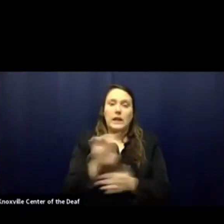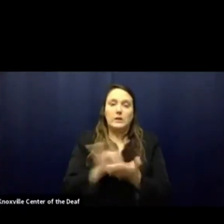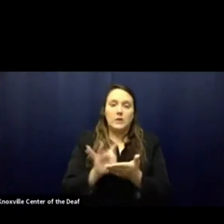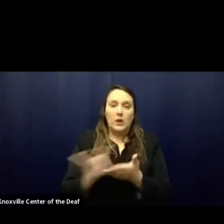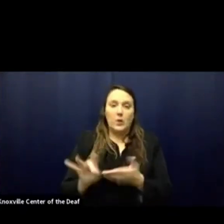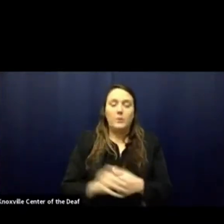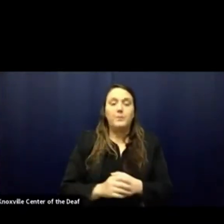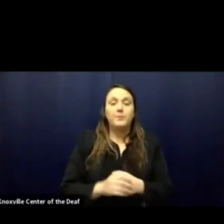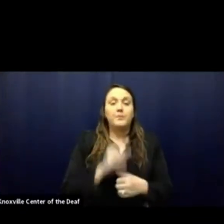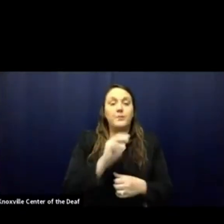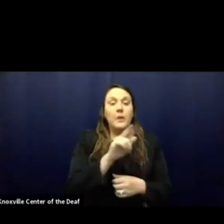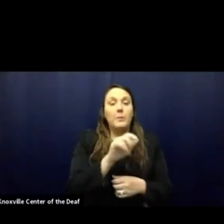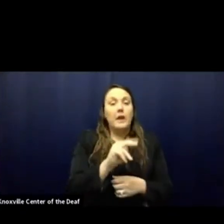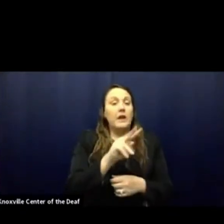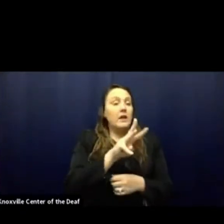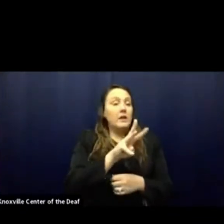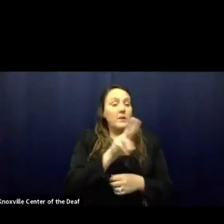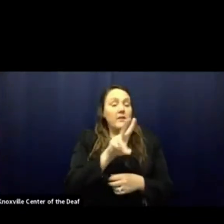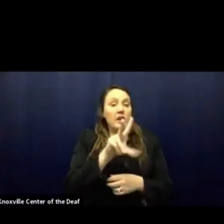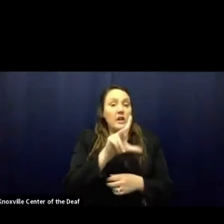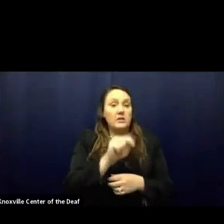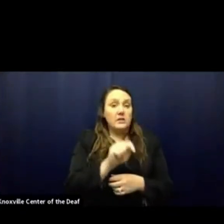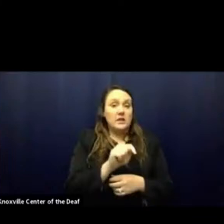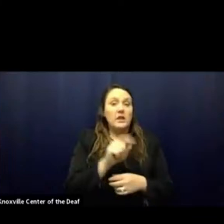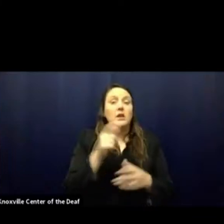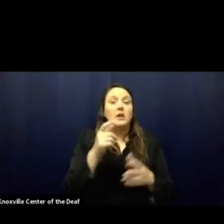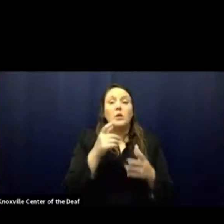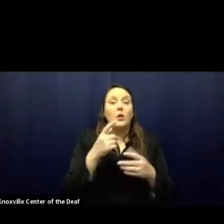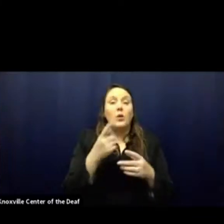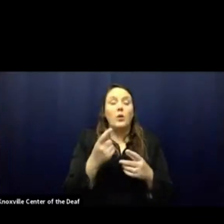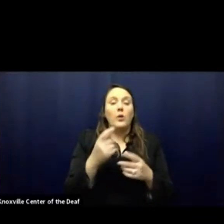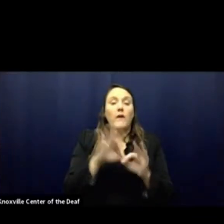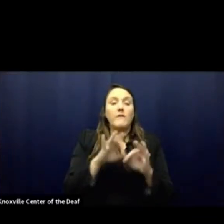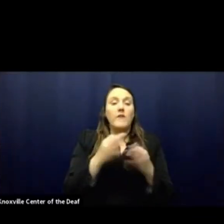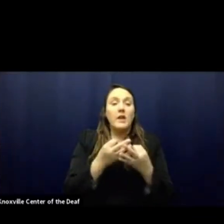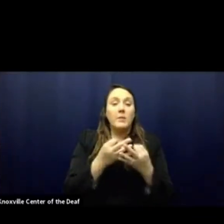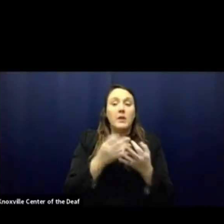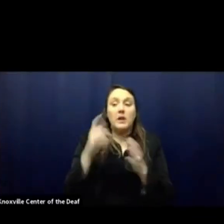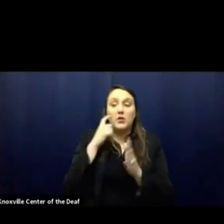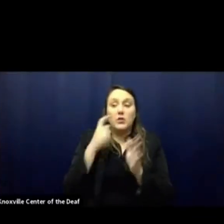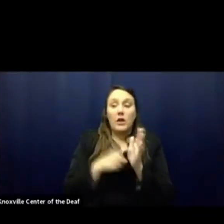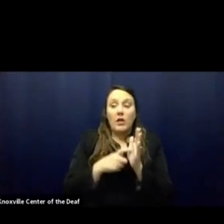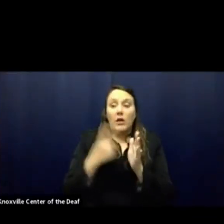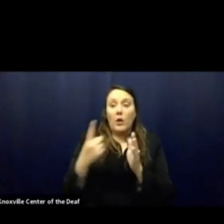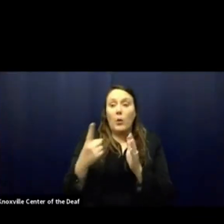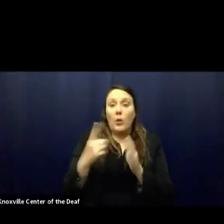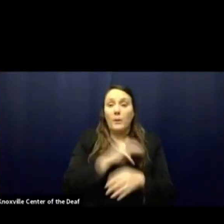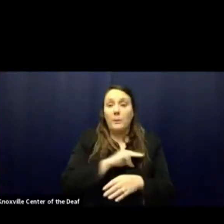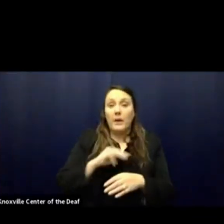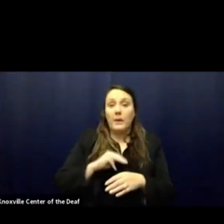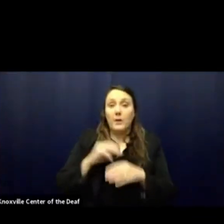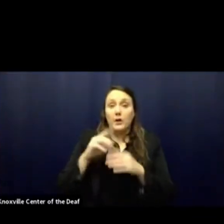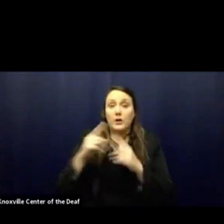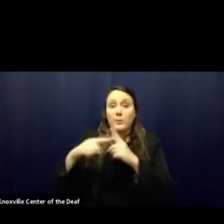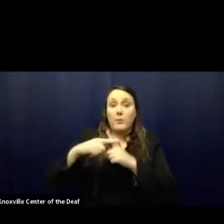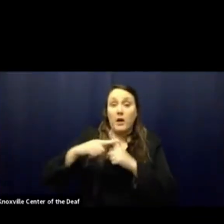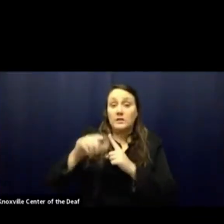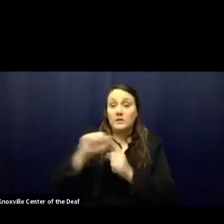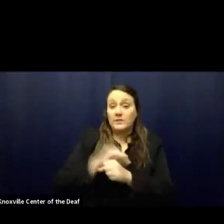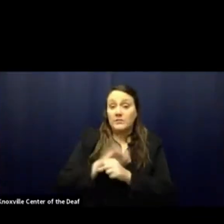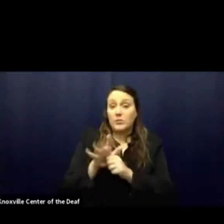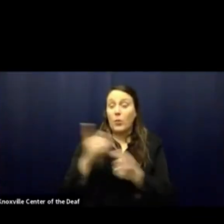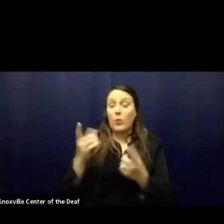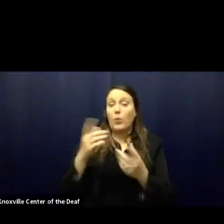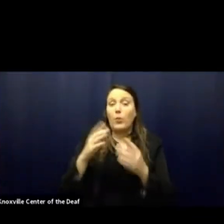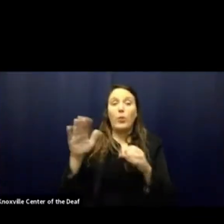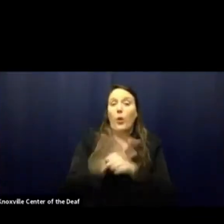Megan with WVLT, what steps should a family take after finding out one member of the household is positive for COVID-19? It's a great